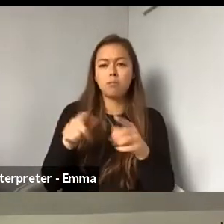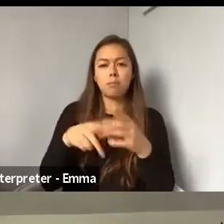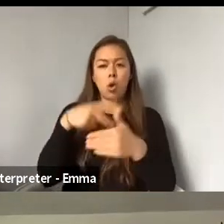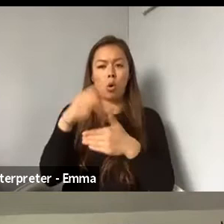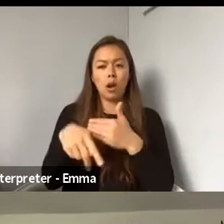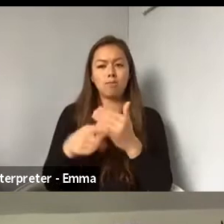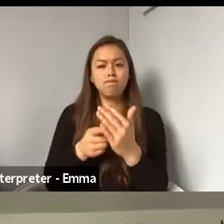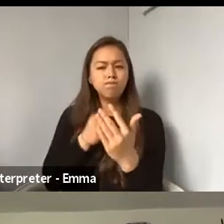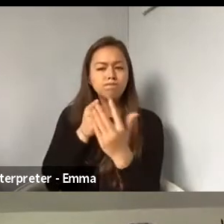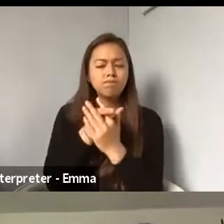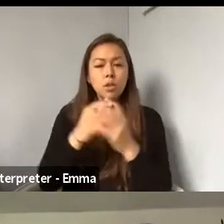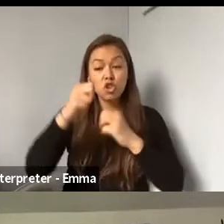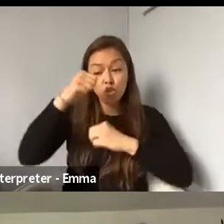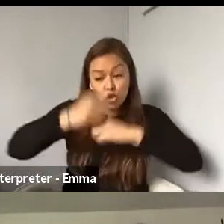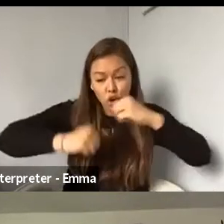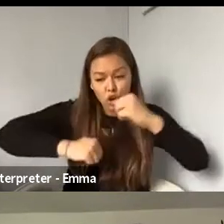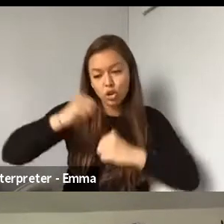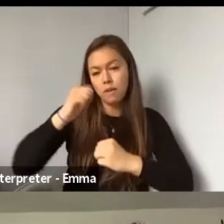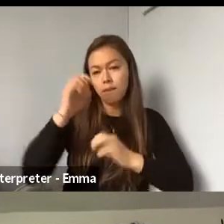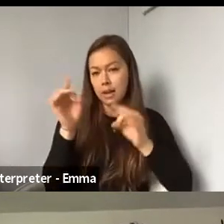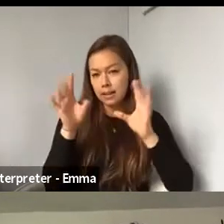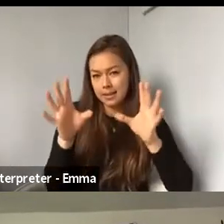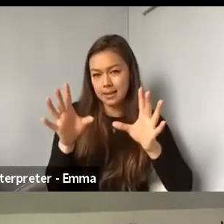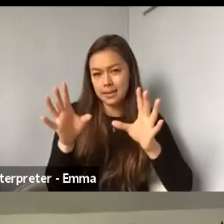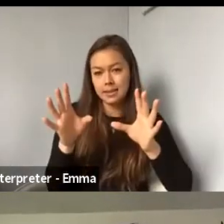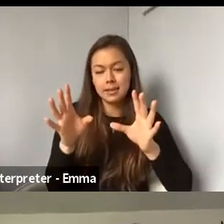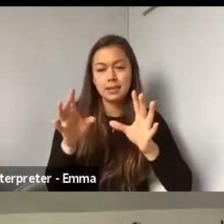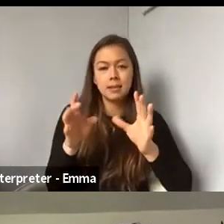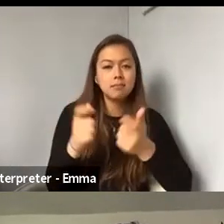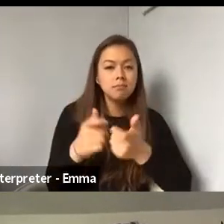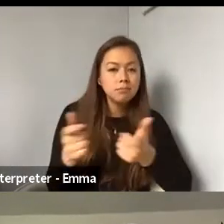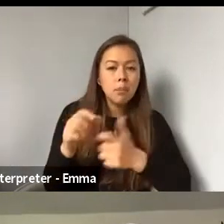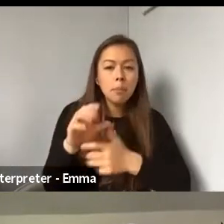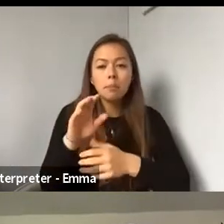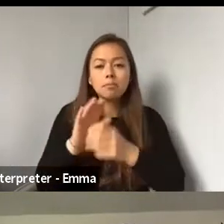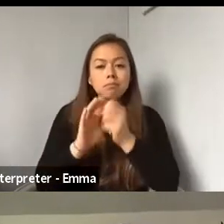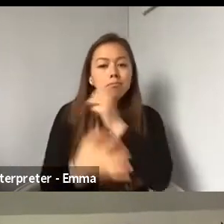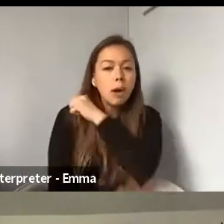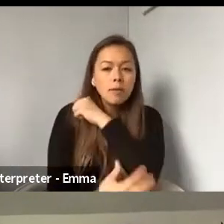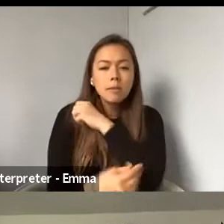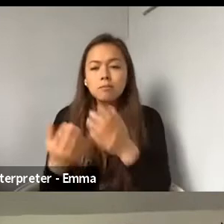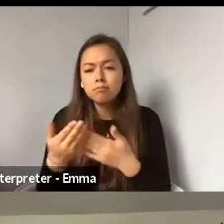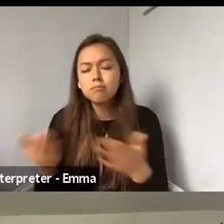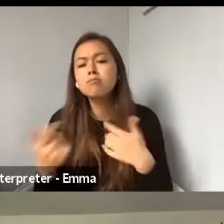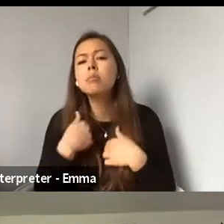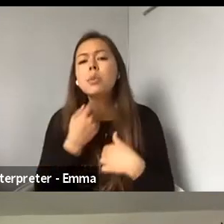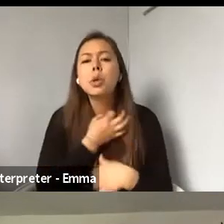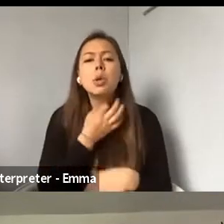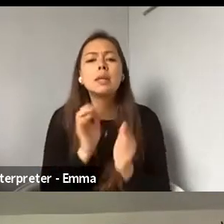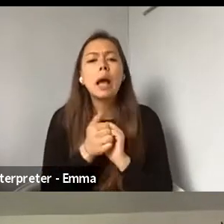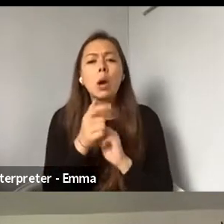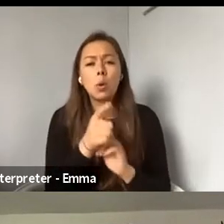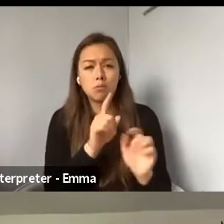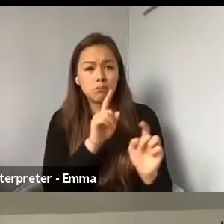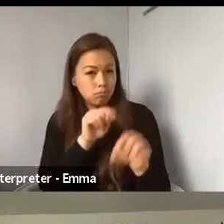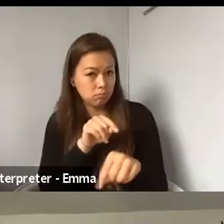poverty, which has contributed to the risk factors listed. Is there a responsive approach to the program?